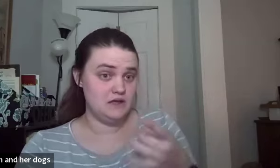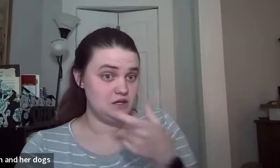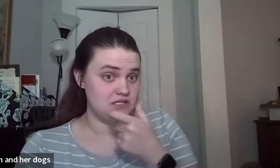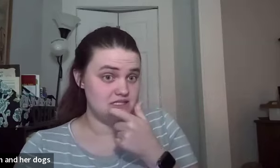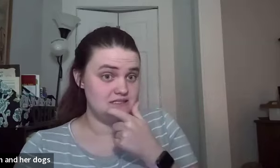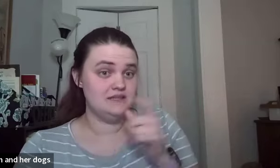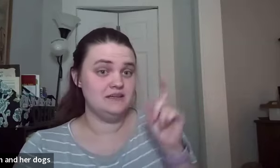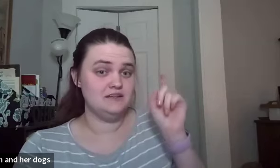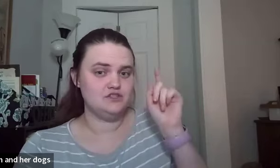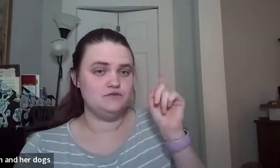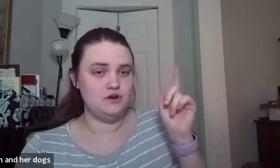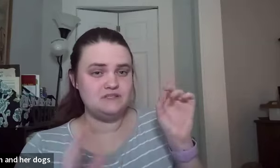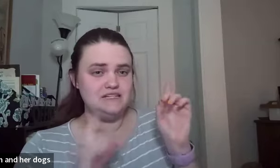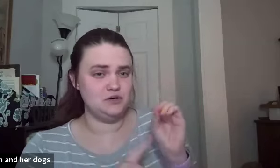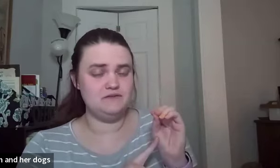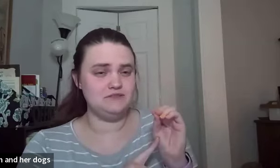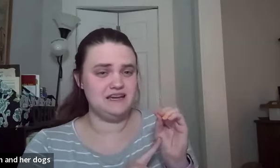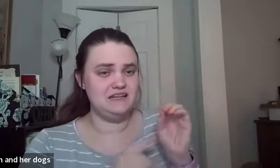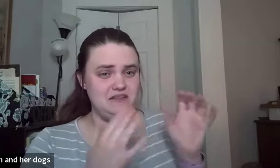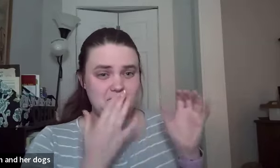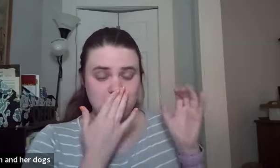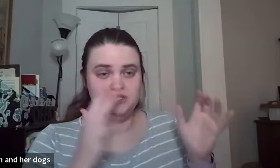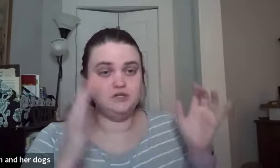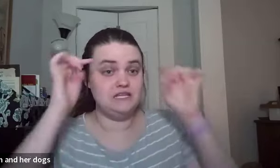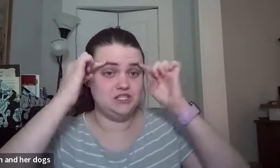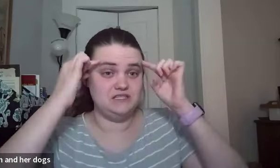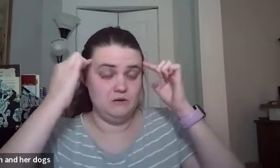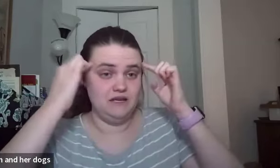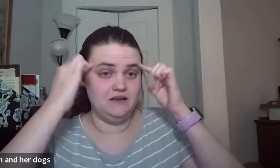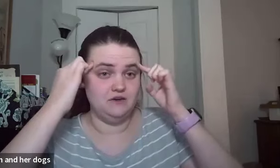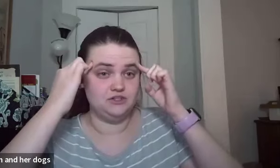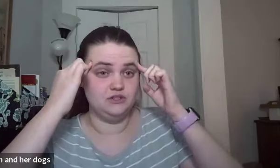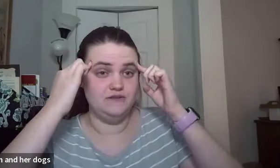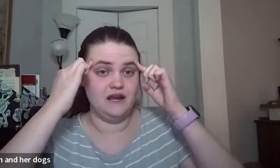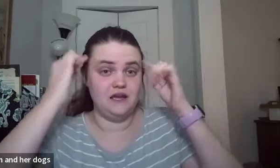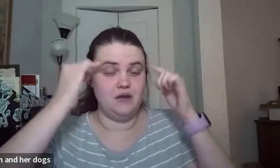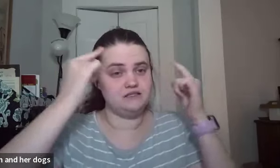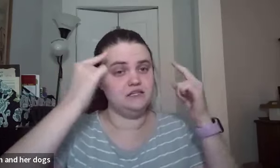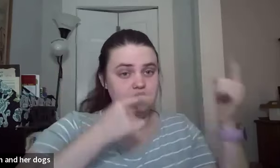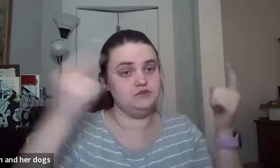like cookies? So if you notice, I don't ever sign anything for do. It's just already understood that I'm asking yes or